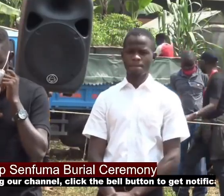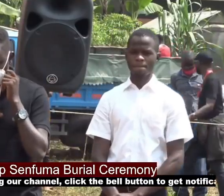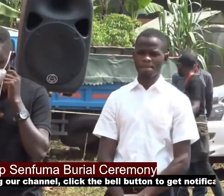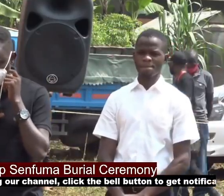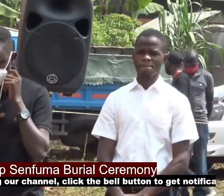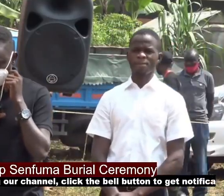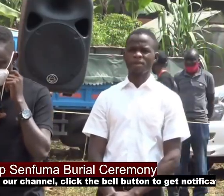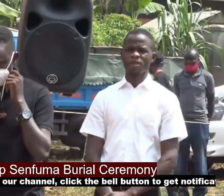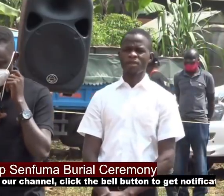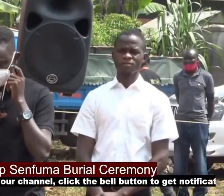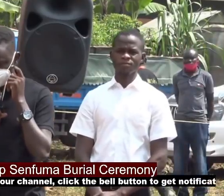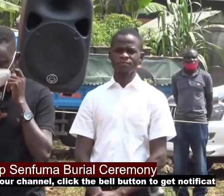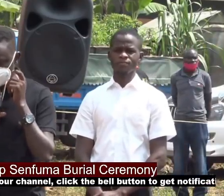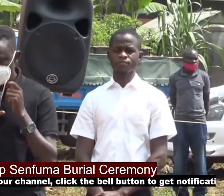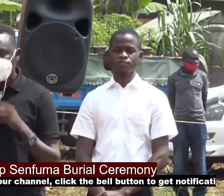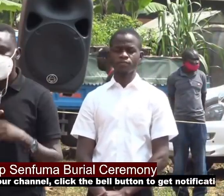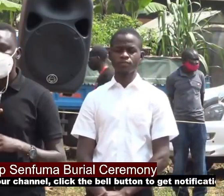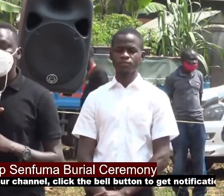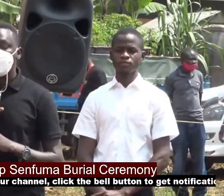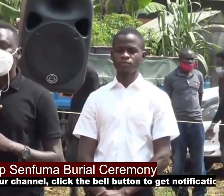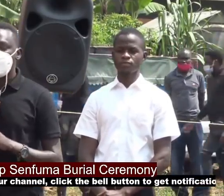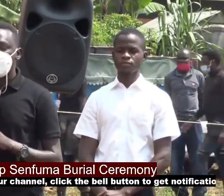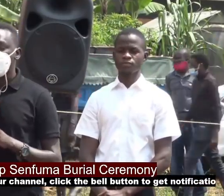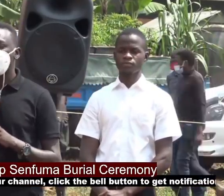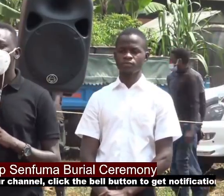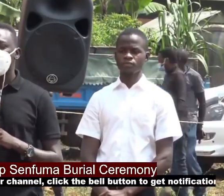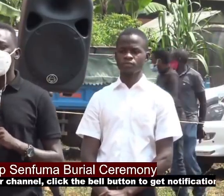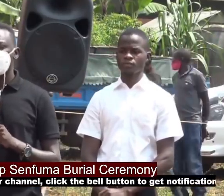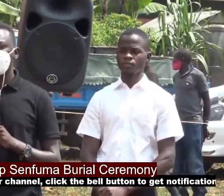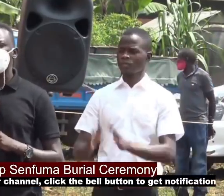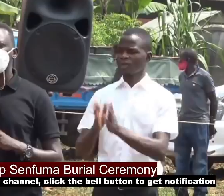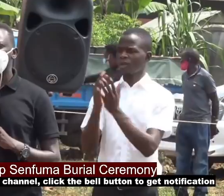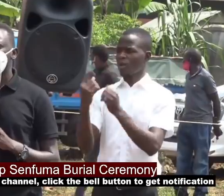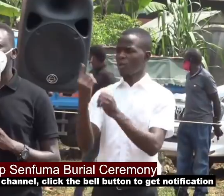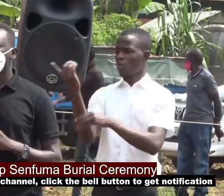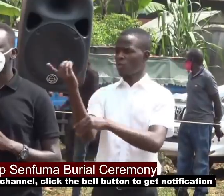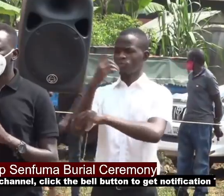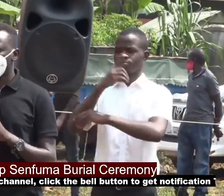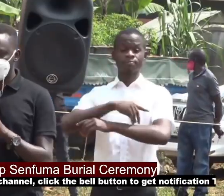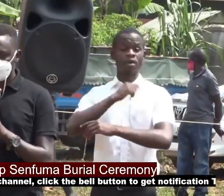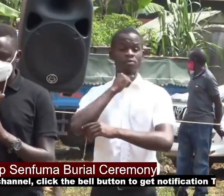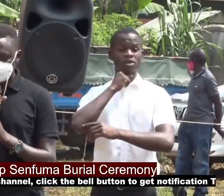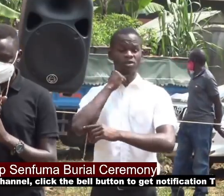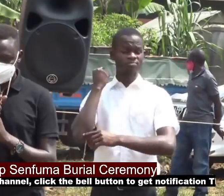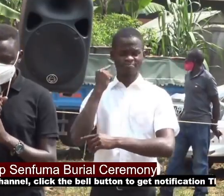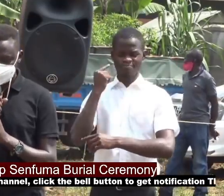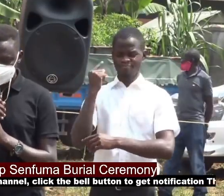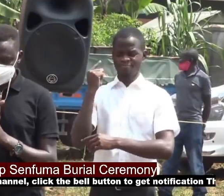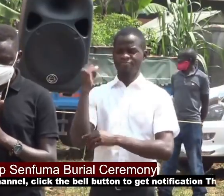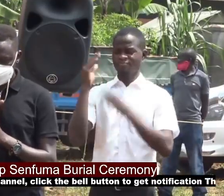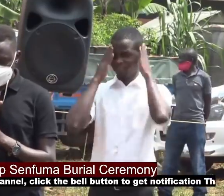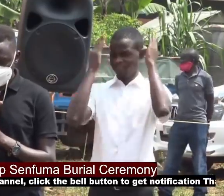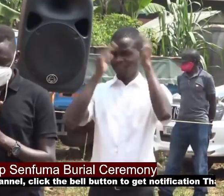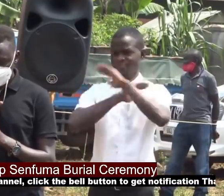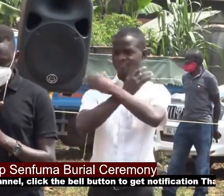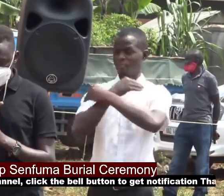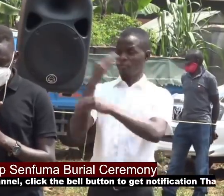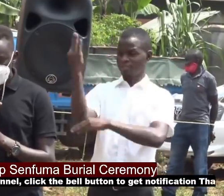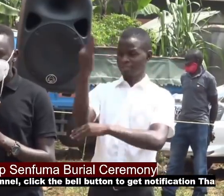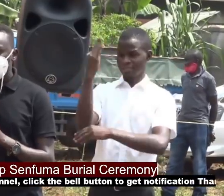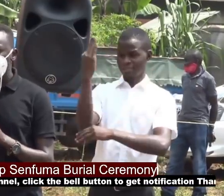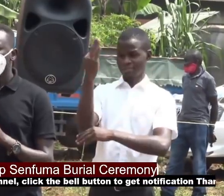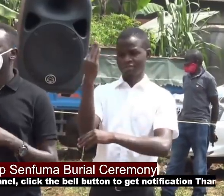ask him, where did he find you? I was so stubborn. Onaku lumu musomba Senfuma nabulira. And one day Pastor Senfuma